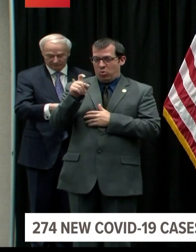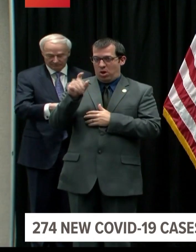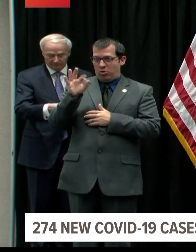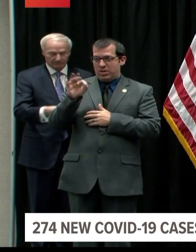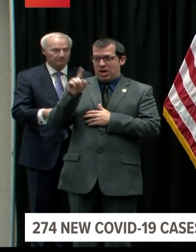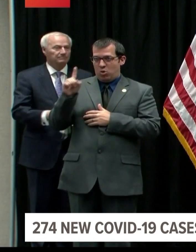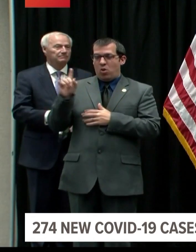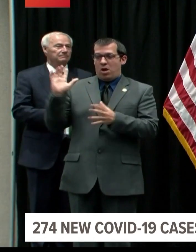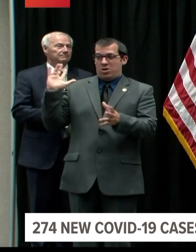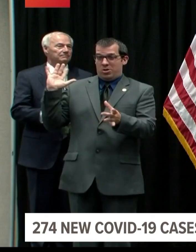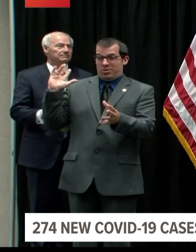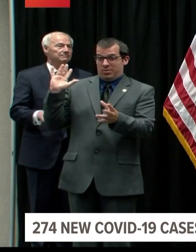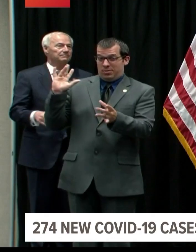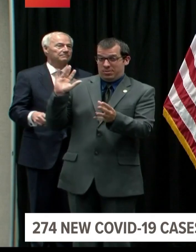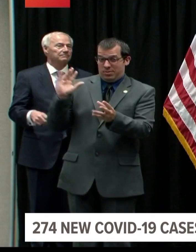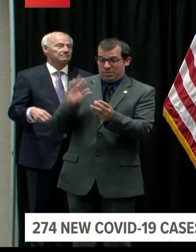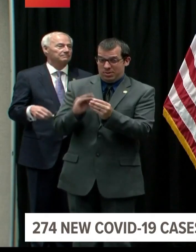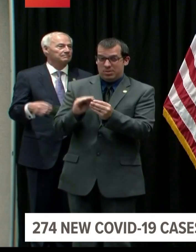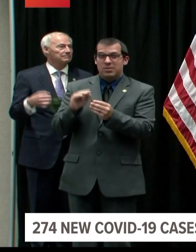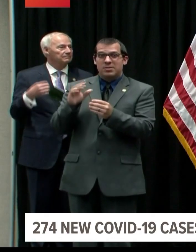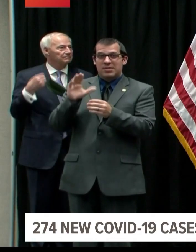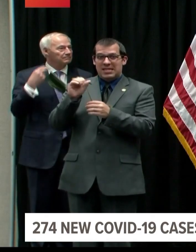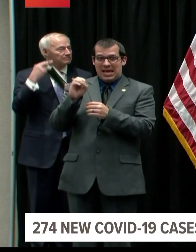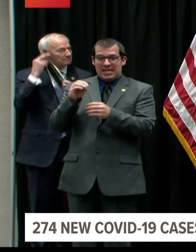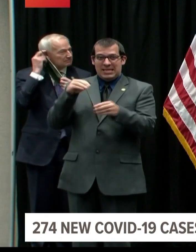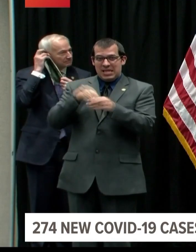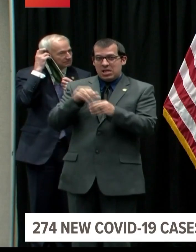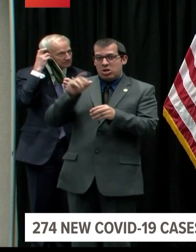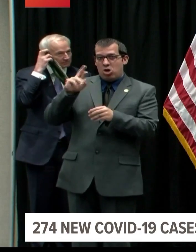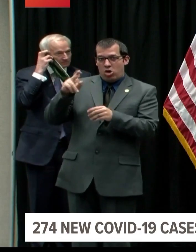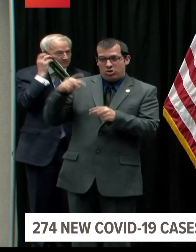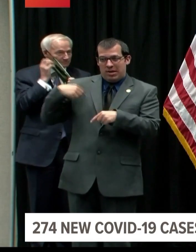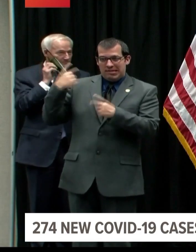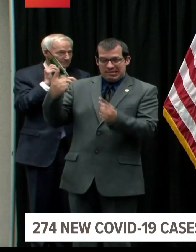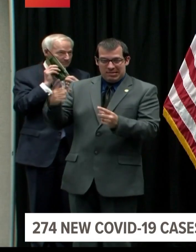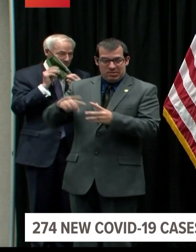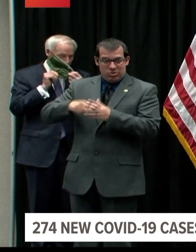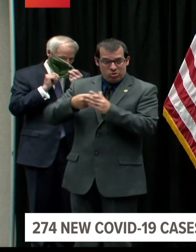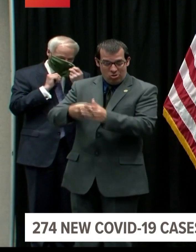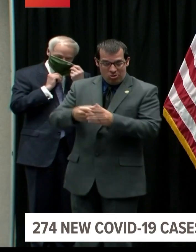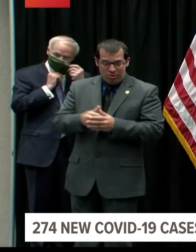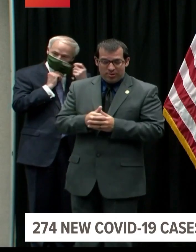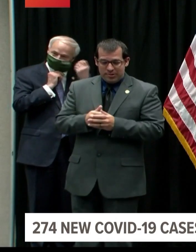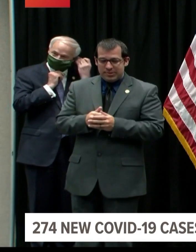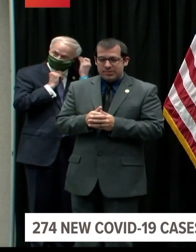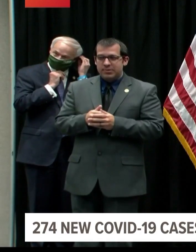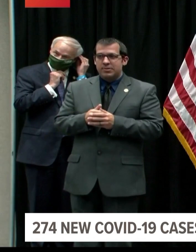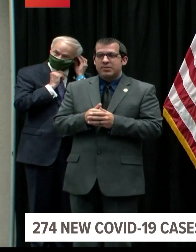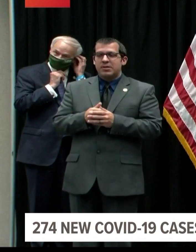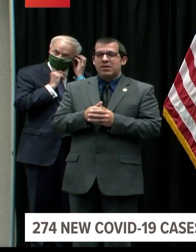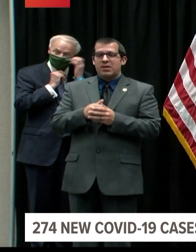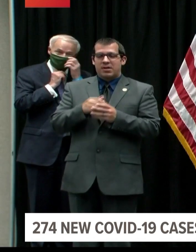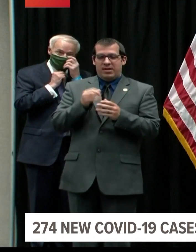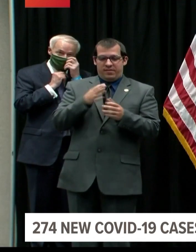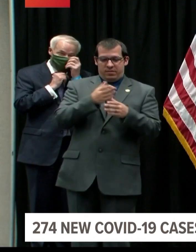13,191 cumulative total cases that we've had in Arkansas. And by age